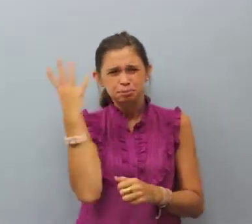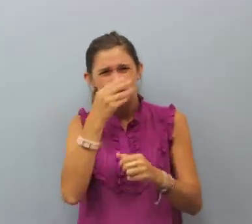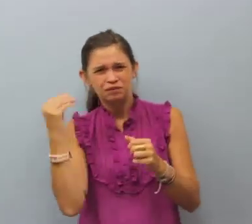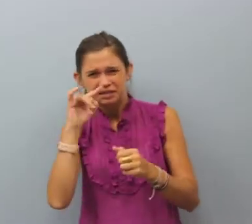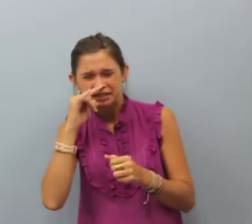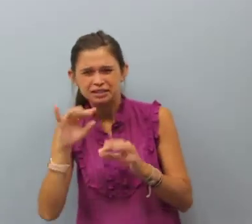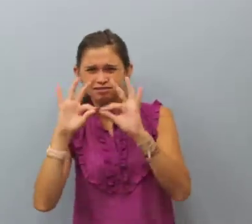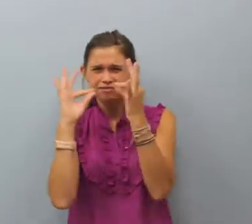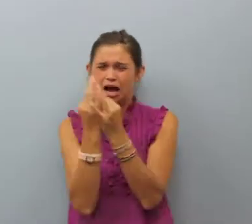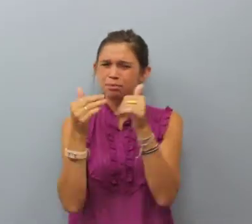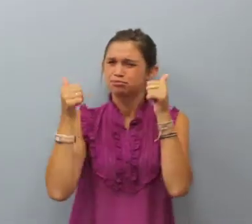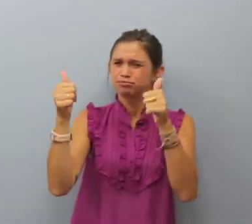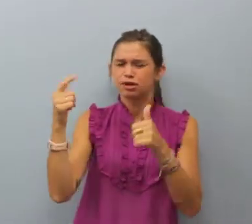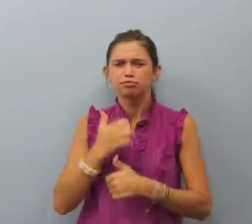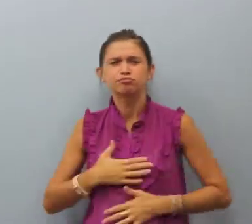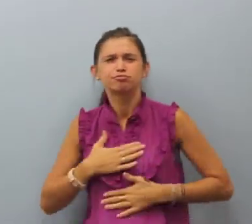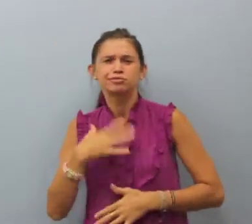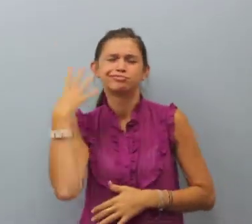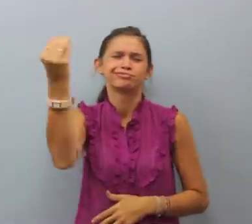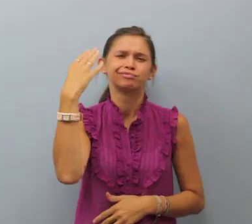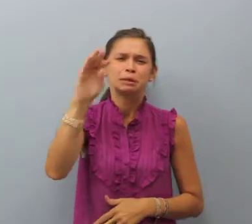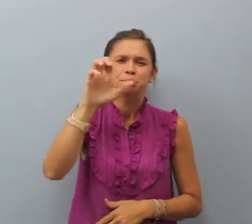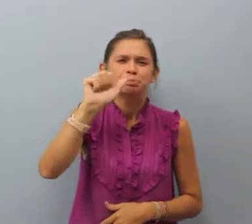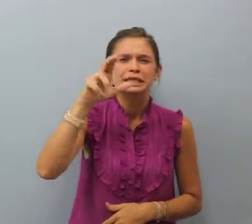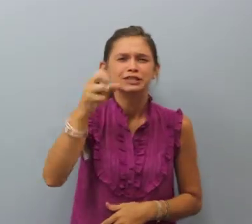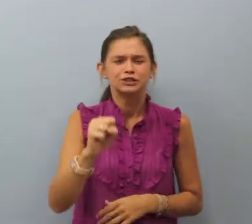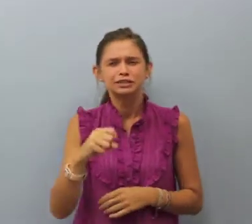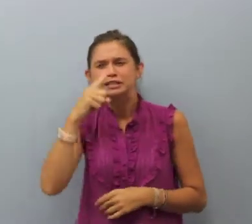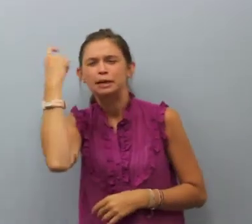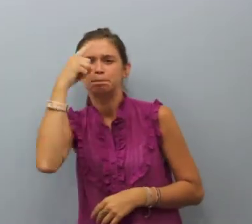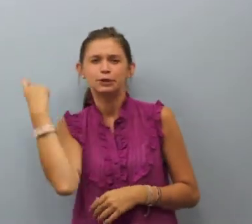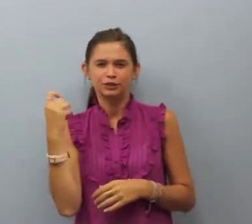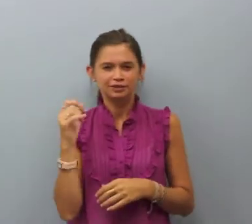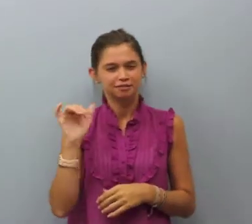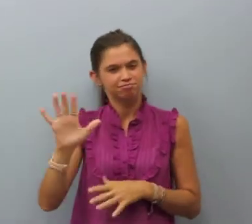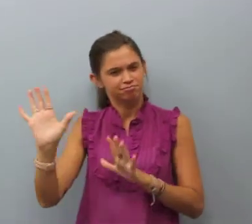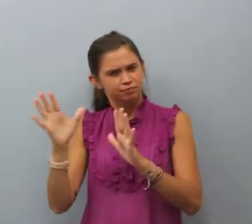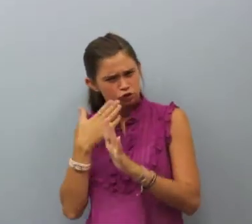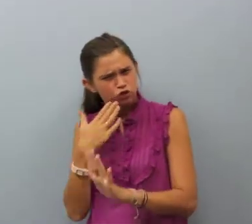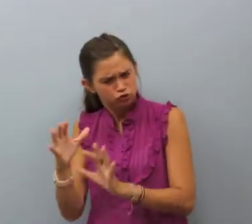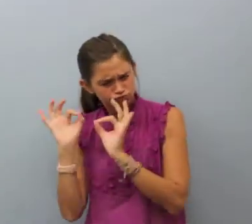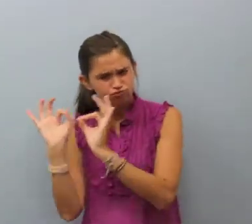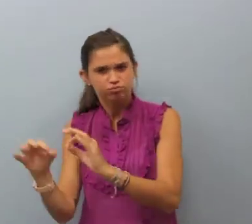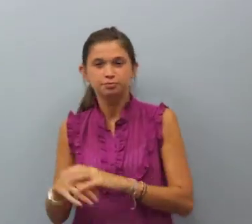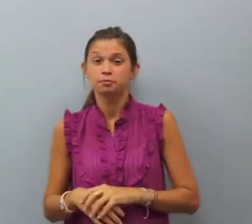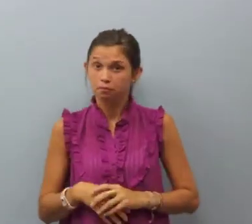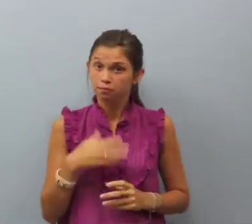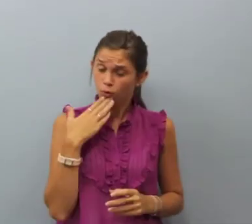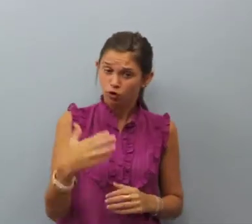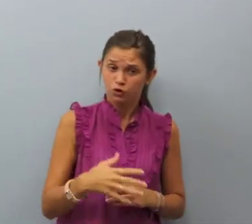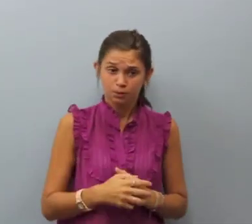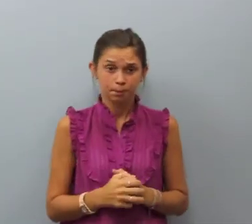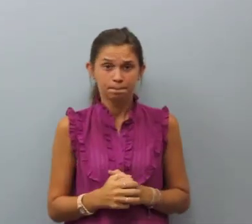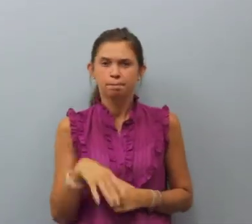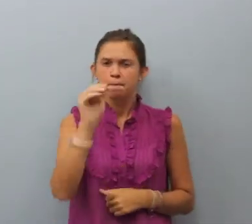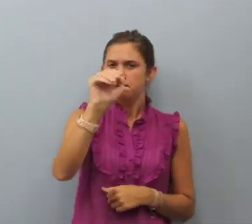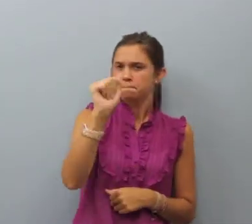always in touch with Jake. He has a beautiful family and kids, and she often joins him to go to the beach and enjoy some